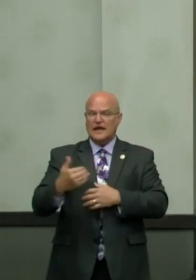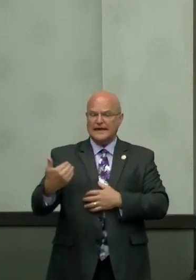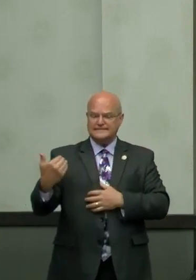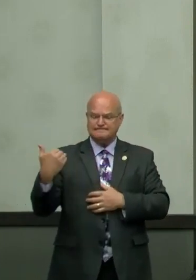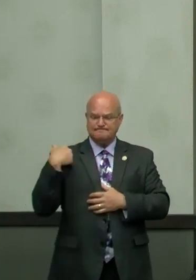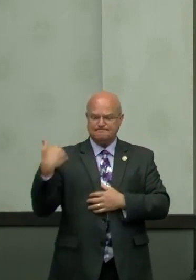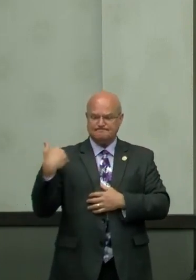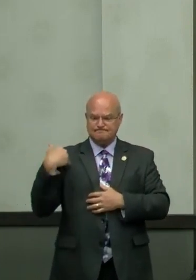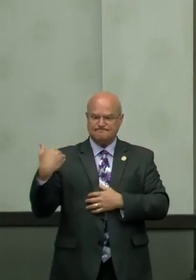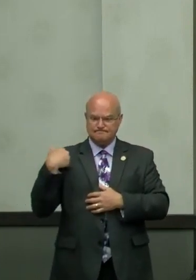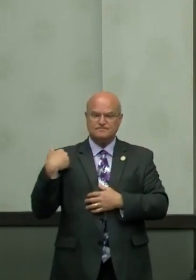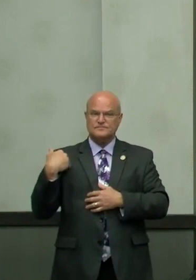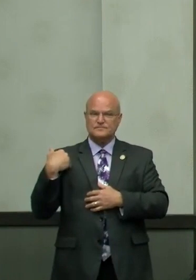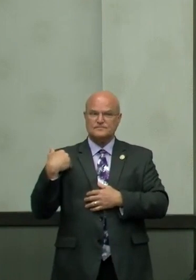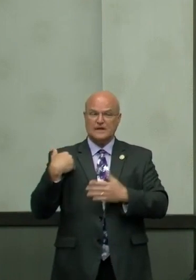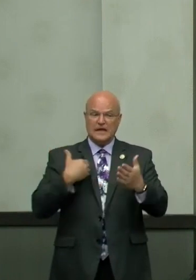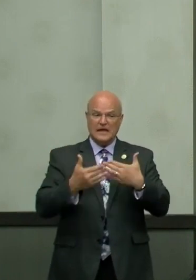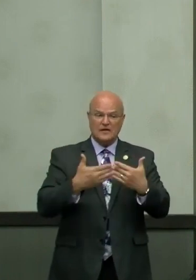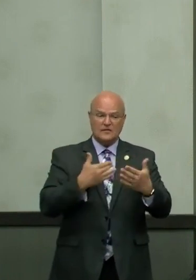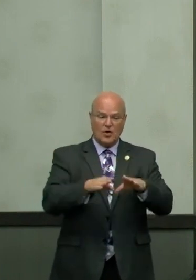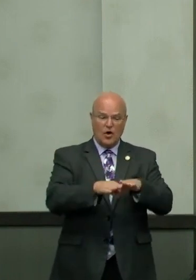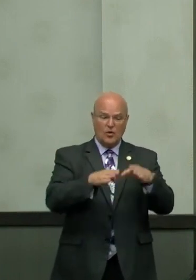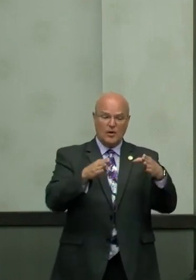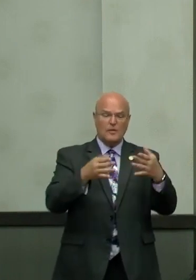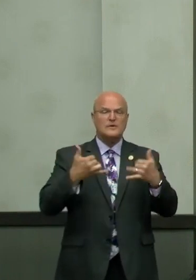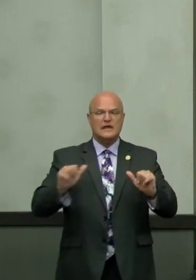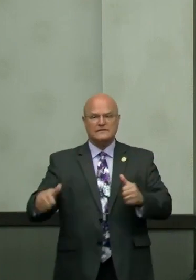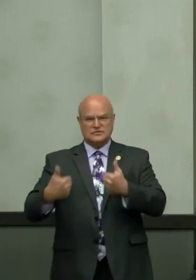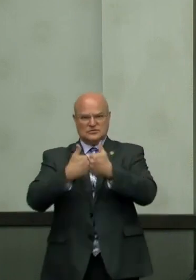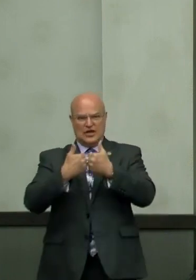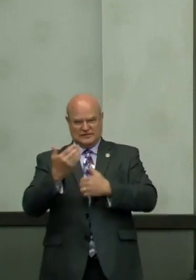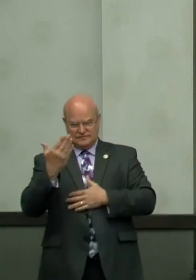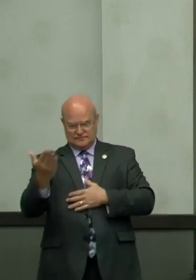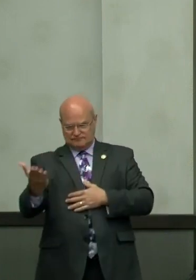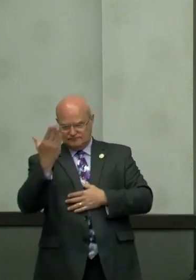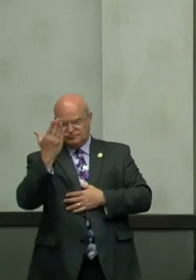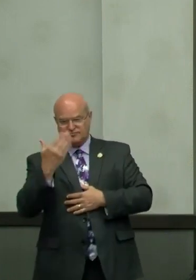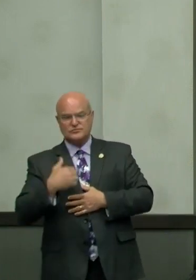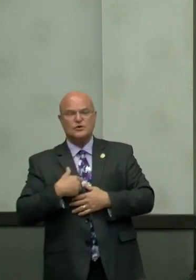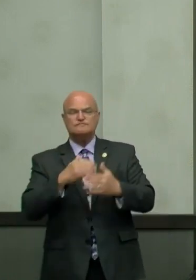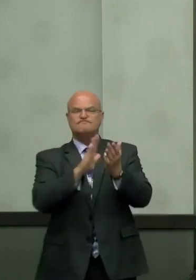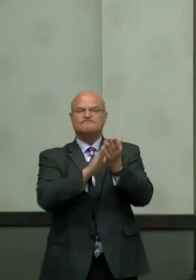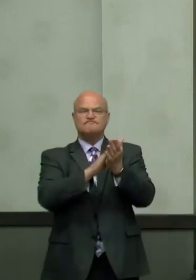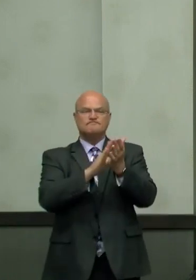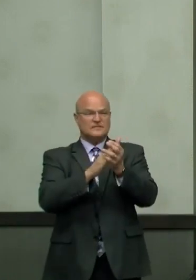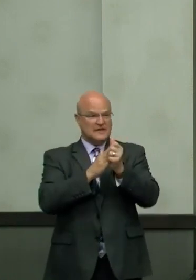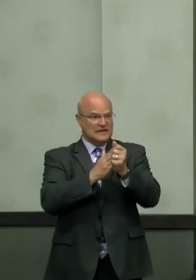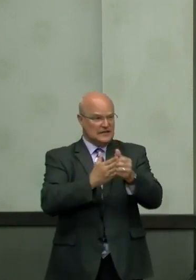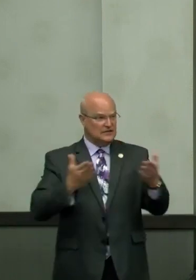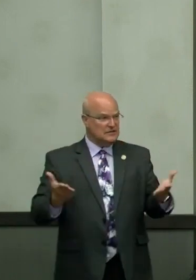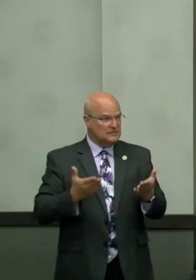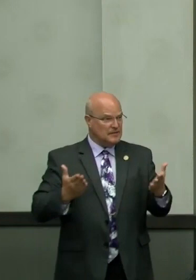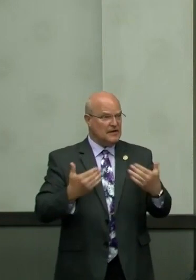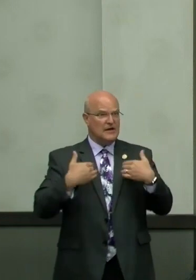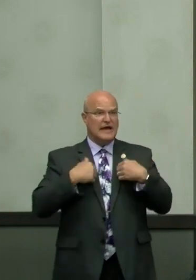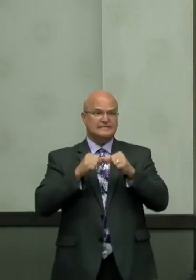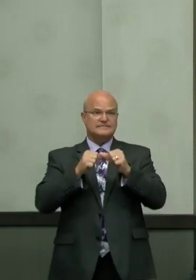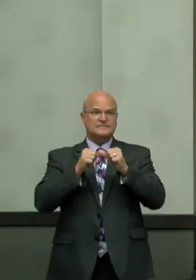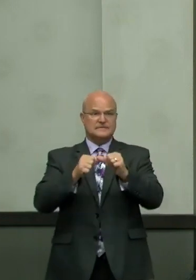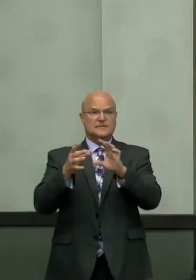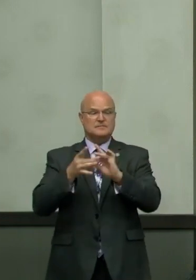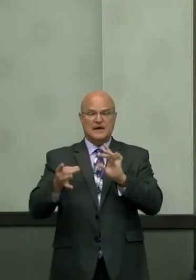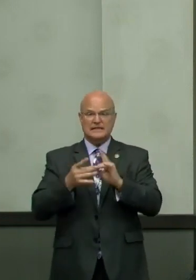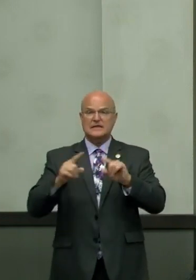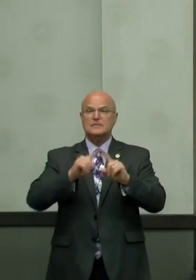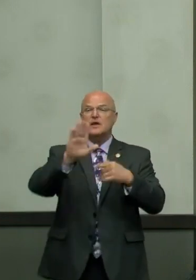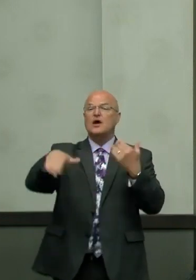even though we're opening up, that we still have a challenge to face. And so I applaud the leadership here that's had a consistent